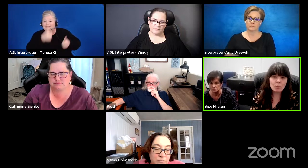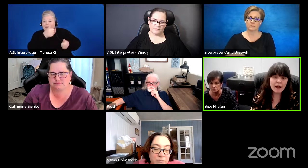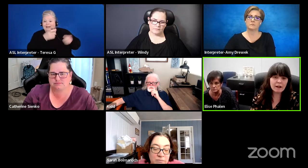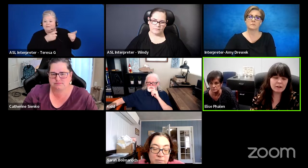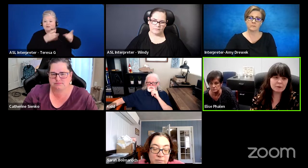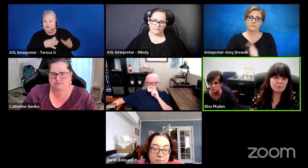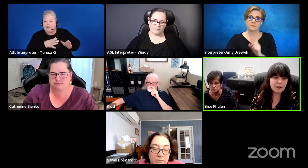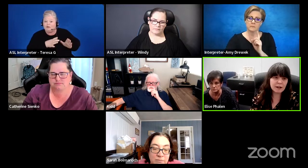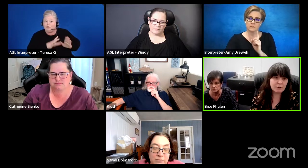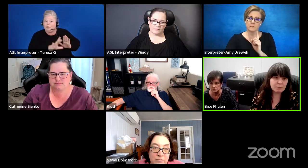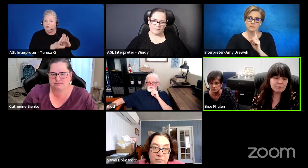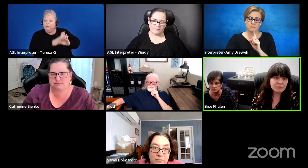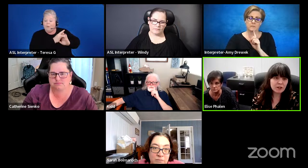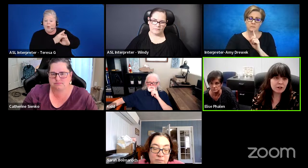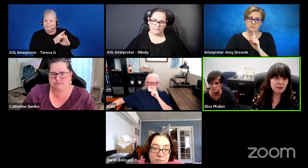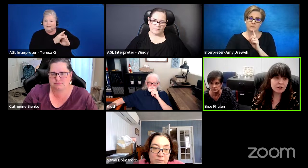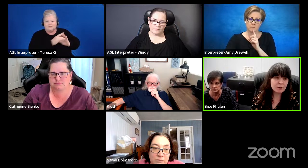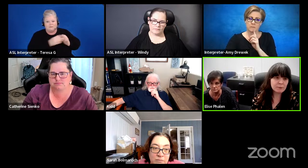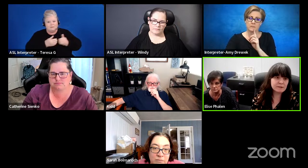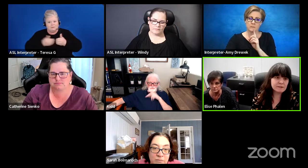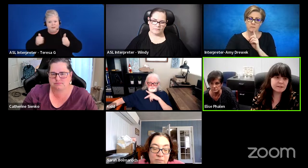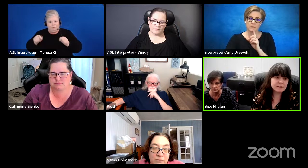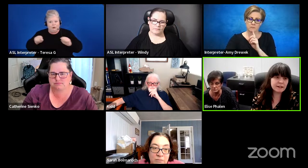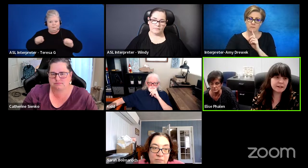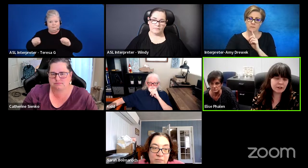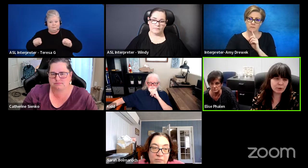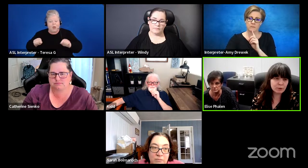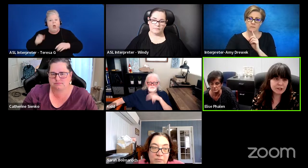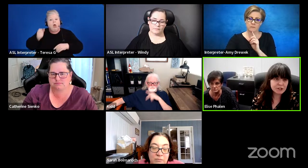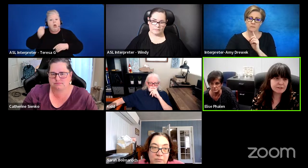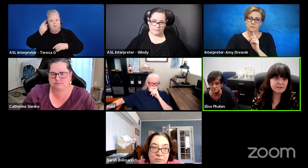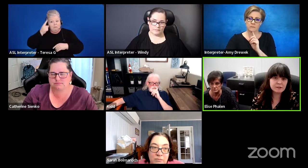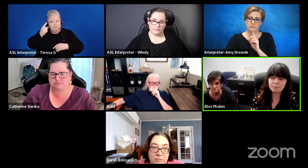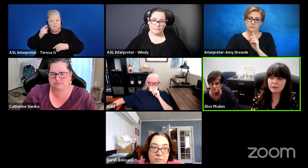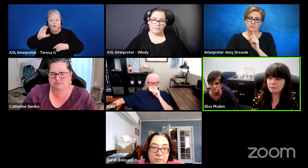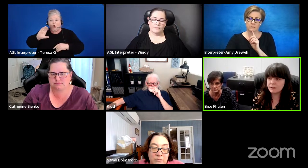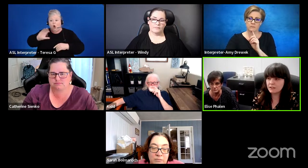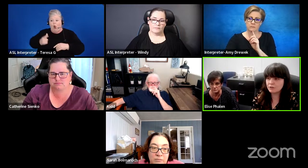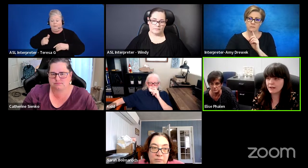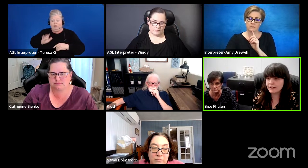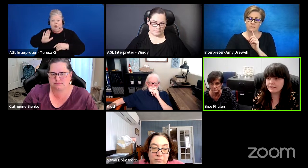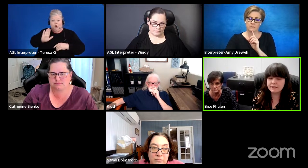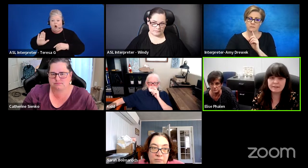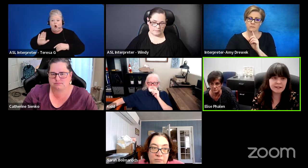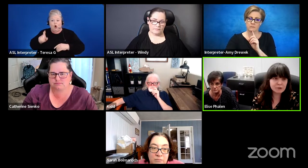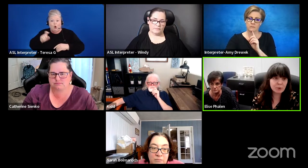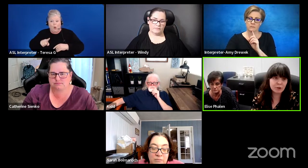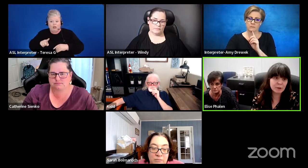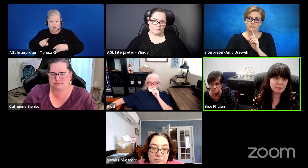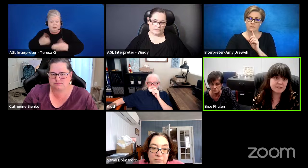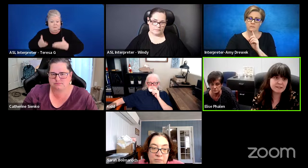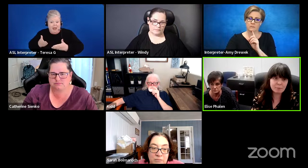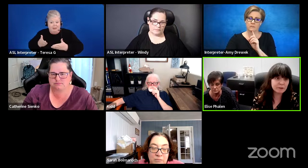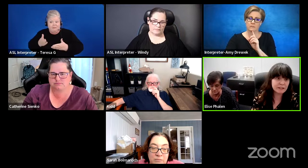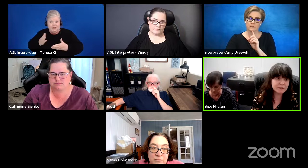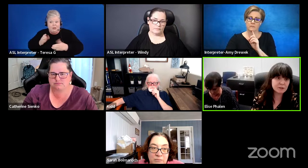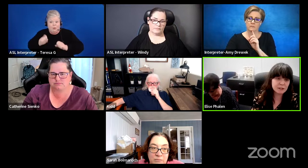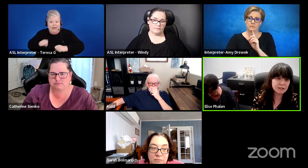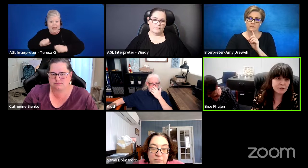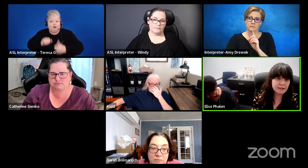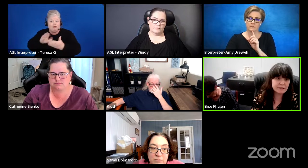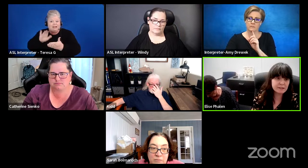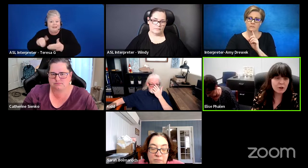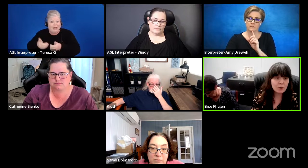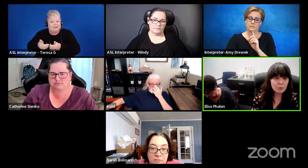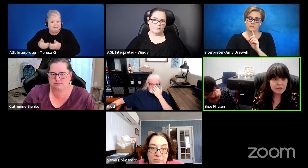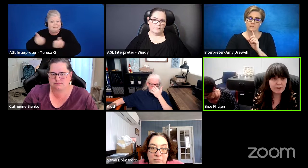So while Carmen's questions may be addressed in the next one, or maybe separately to